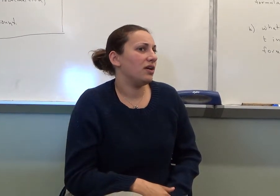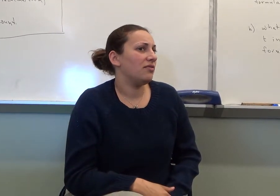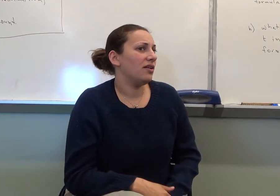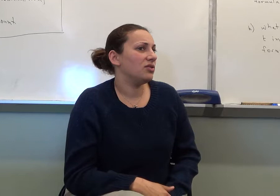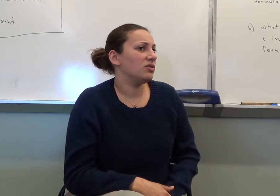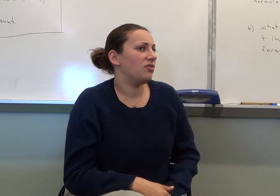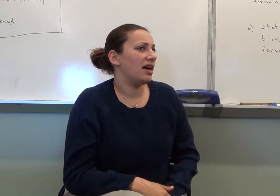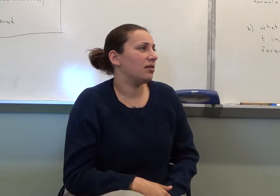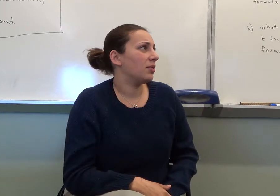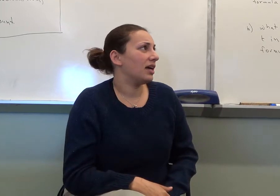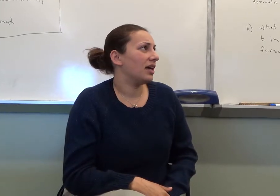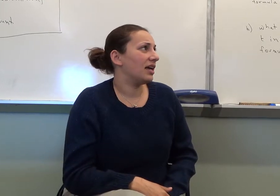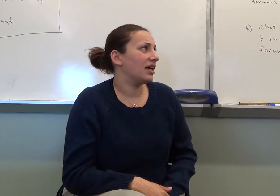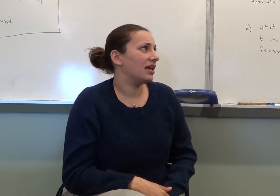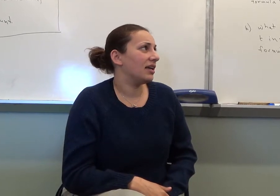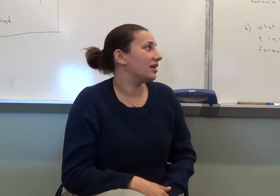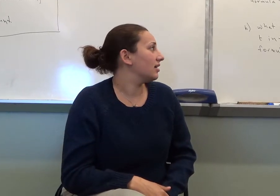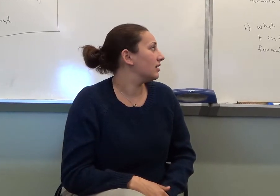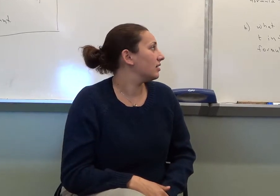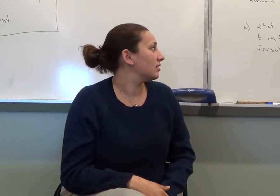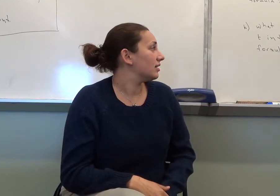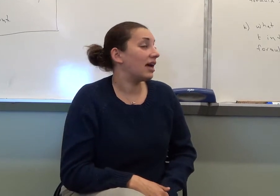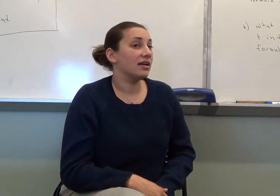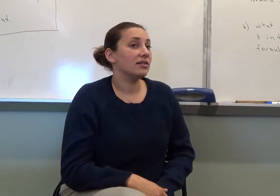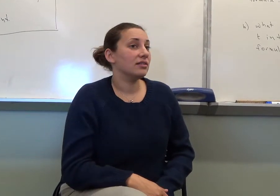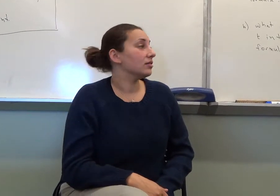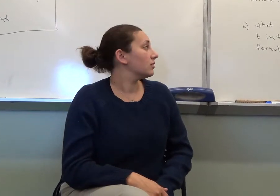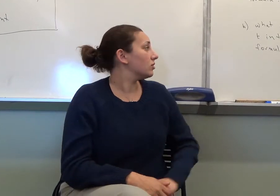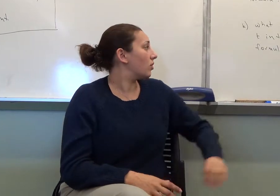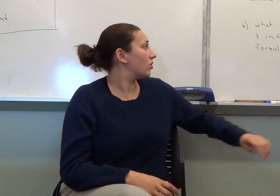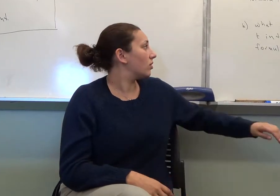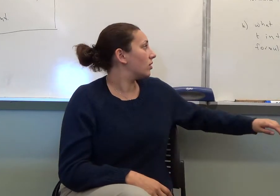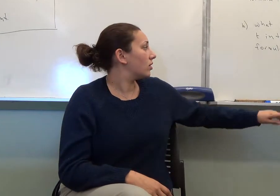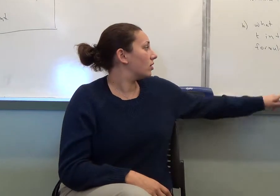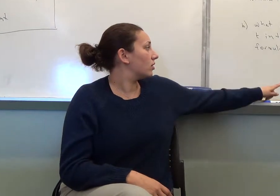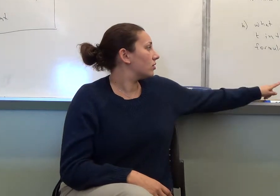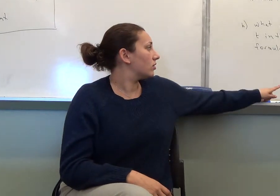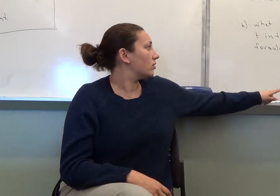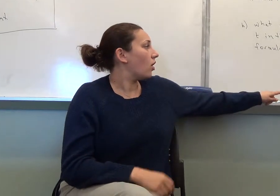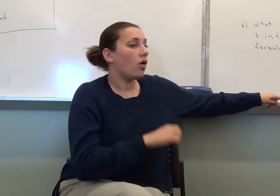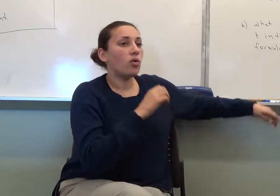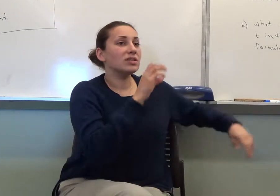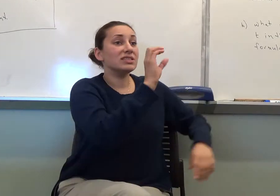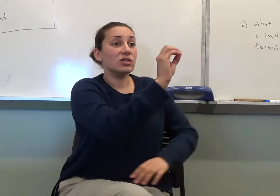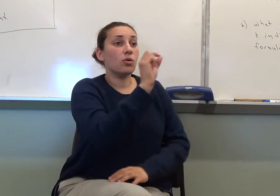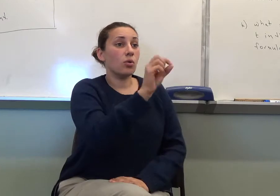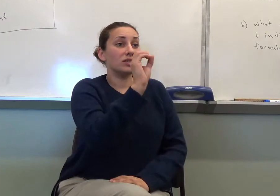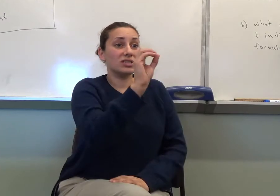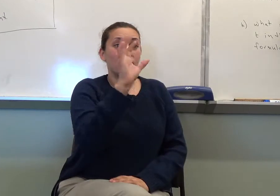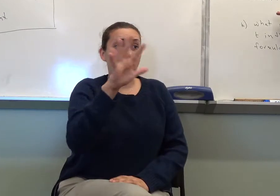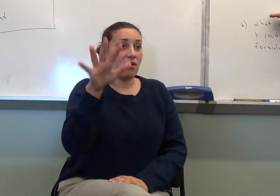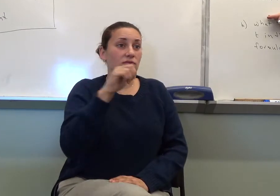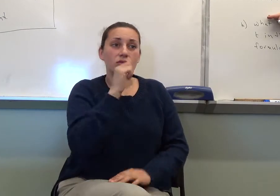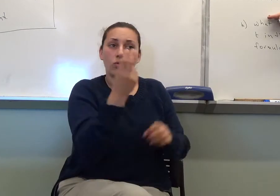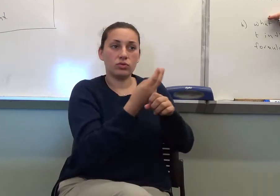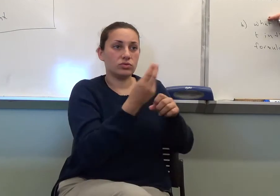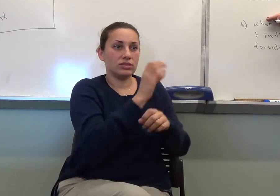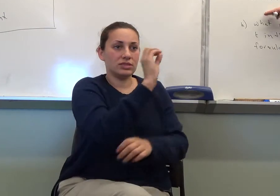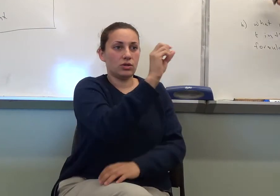0.055, you divide it by? This one? Yeah. No, we don't go from here to here. This is